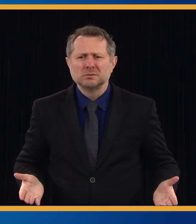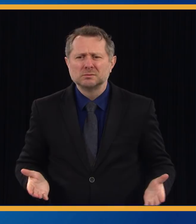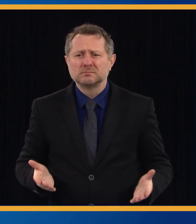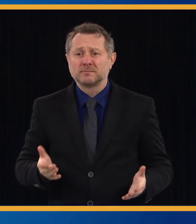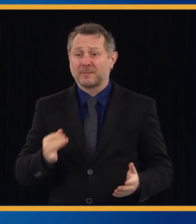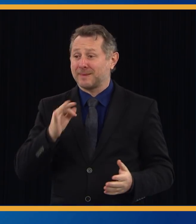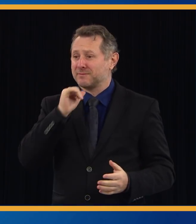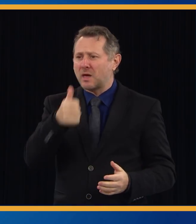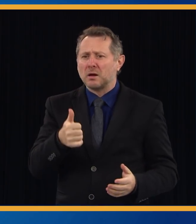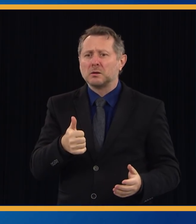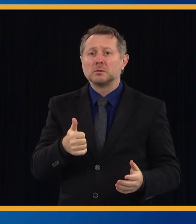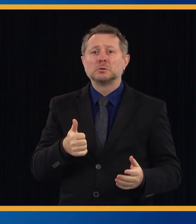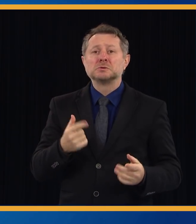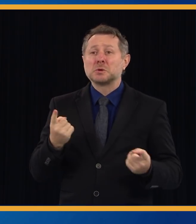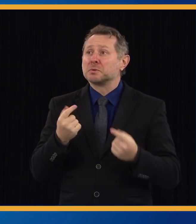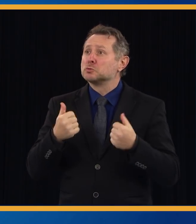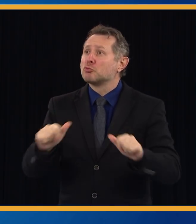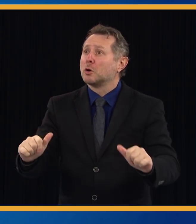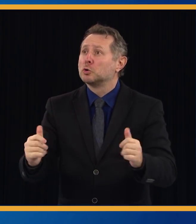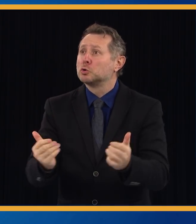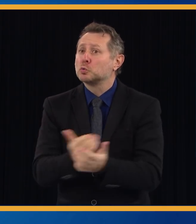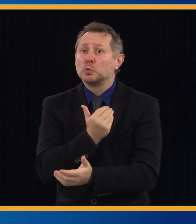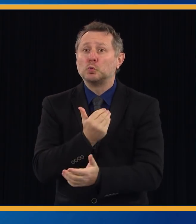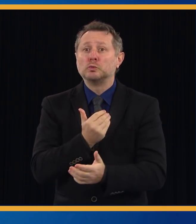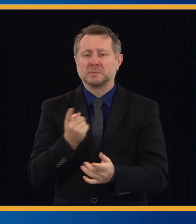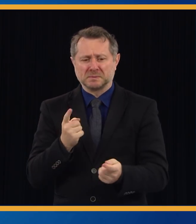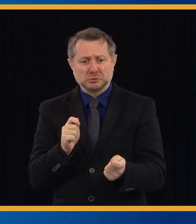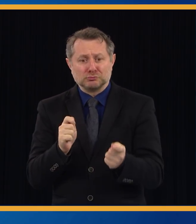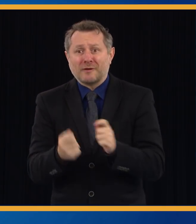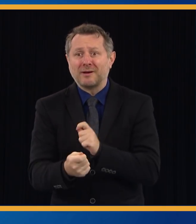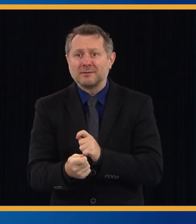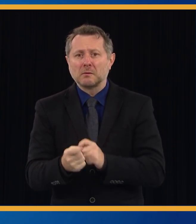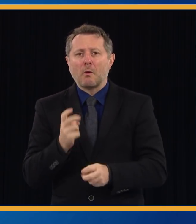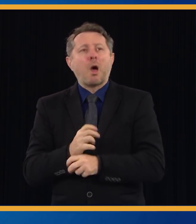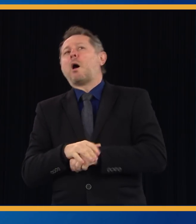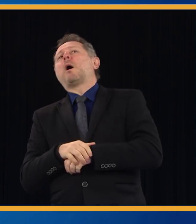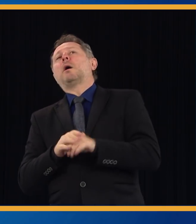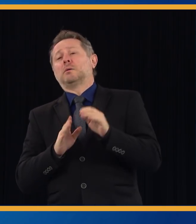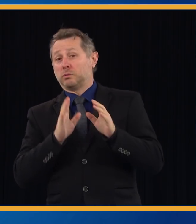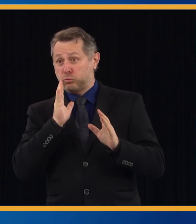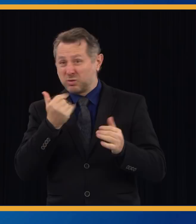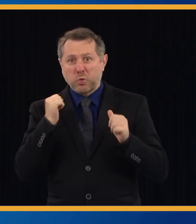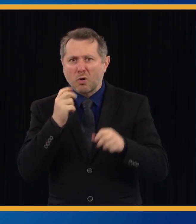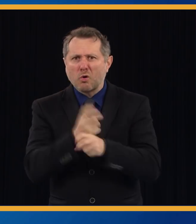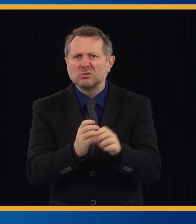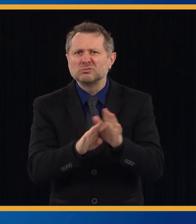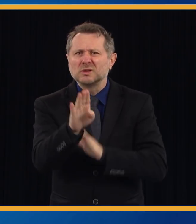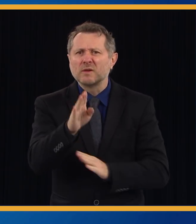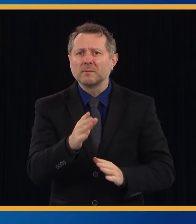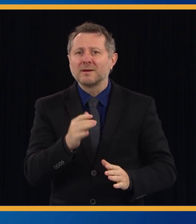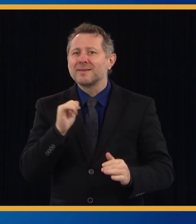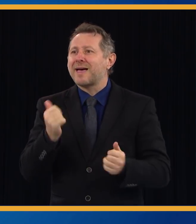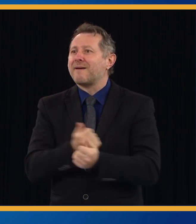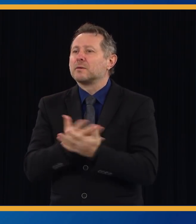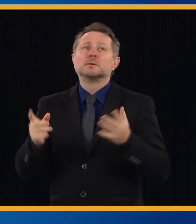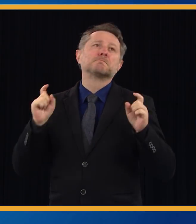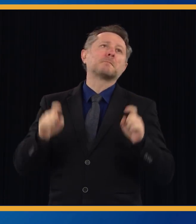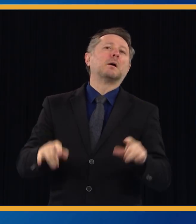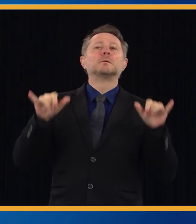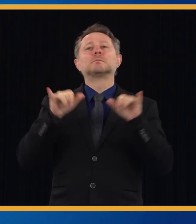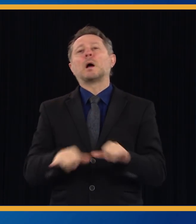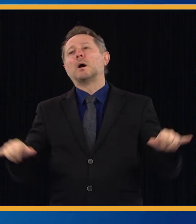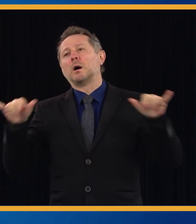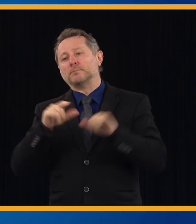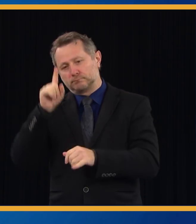advancement. Not everything out there has to be the way it is. So we just went